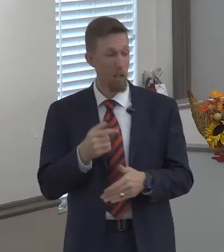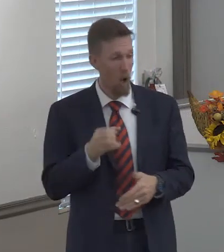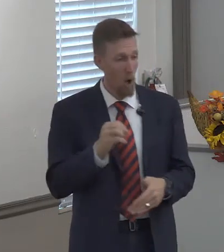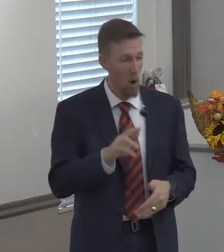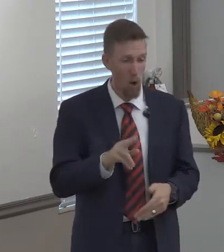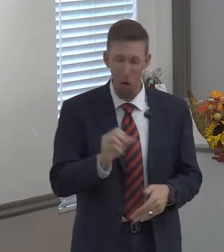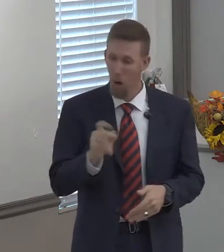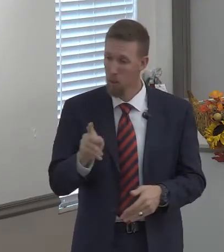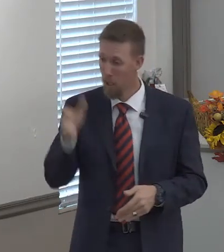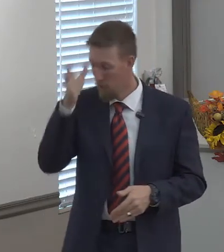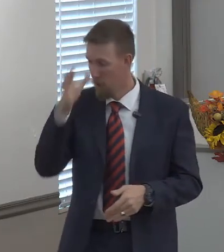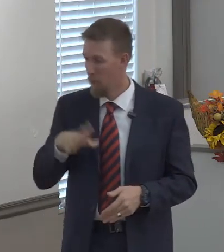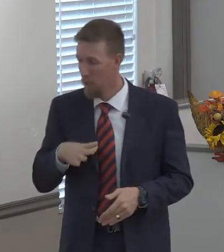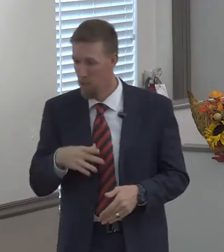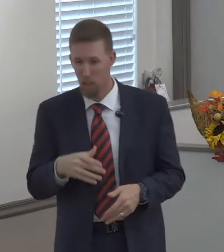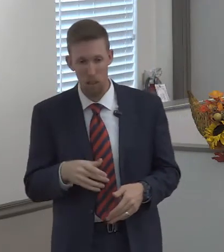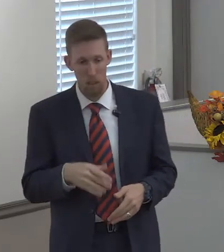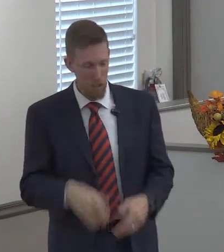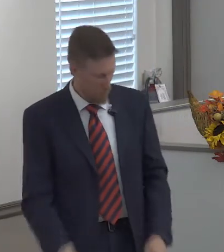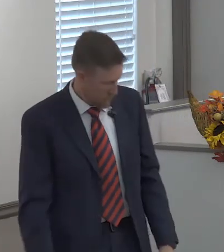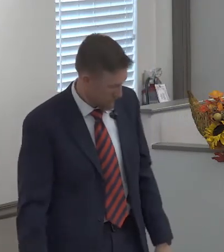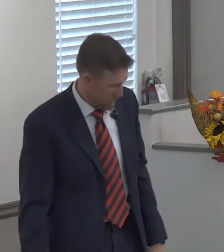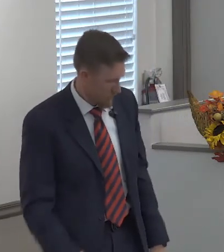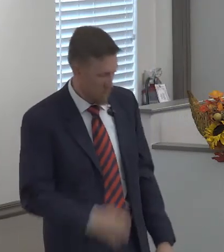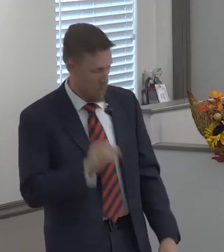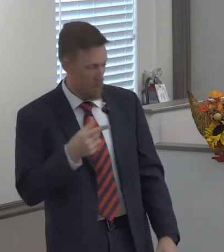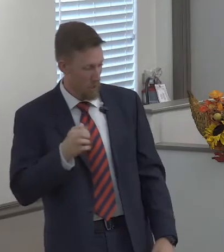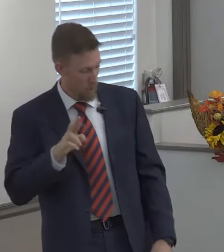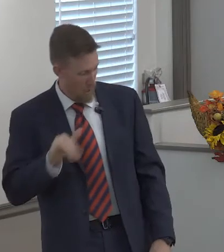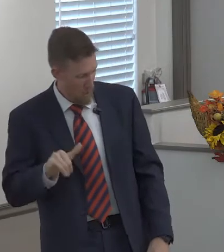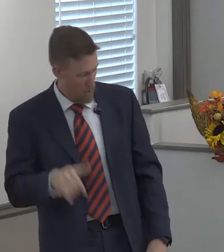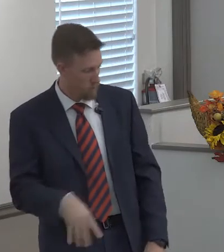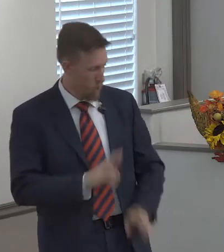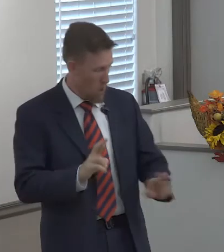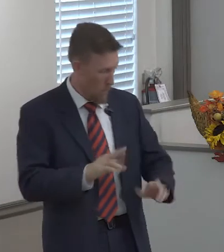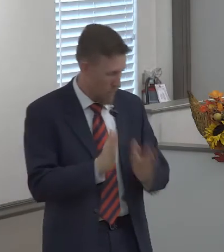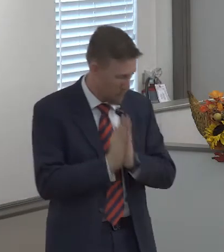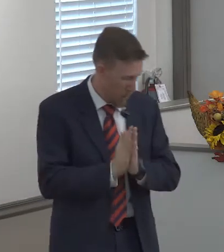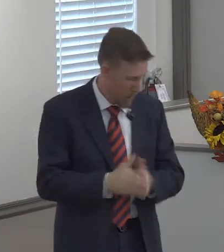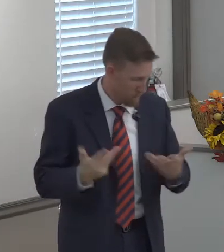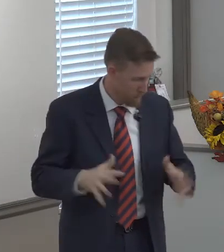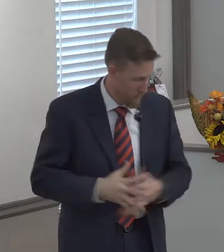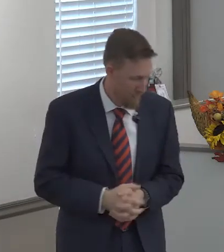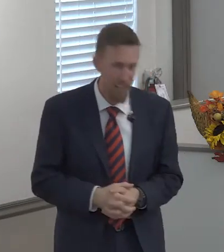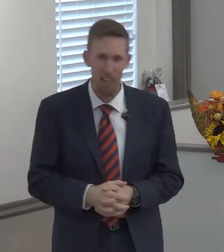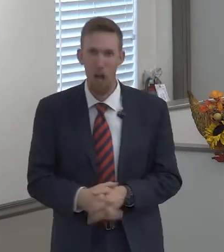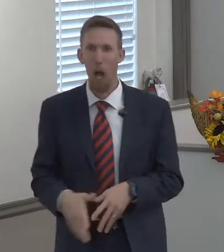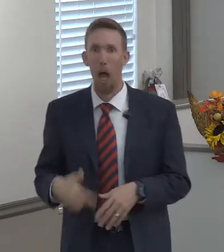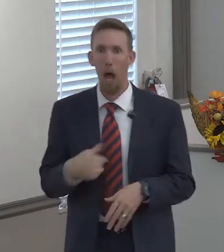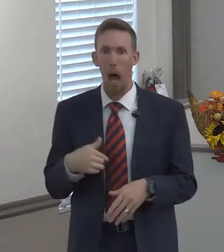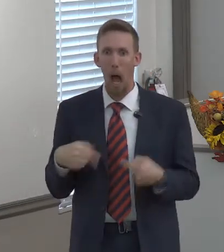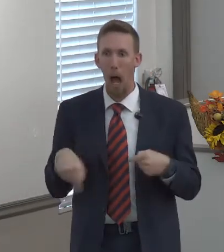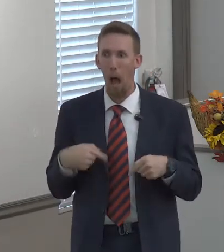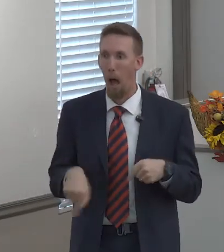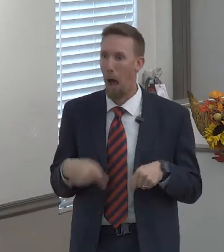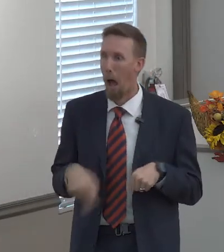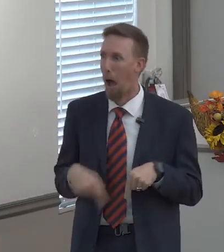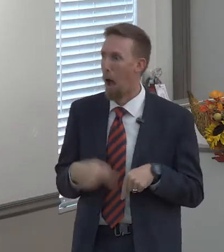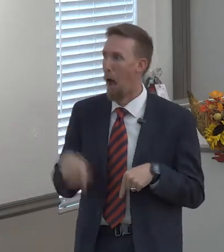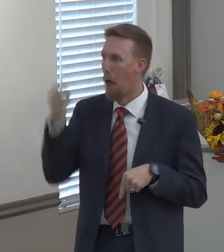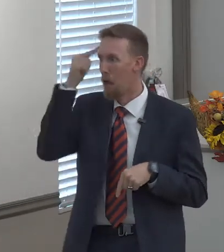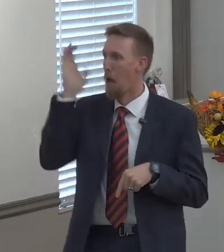in there, and I'm looking for a place where I can sit. The only place there was to sit, and I later figured this